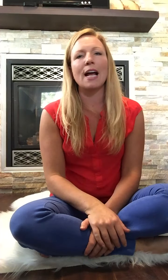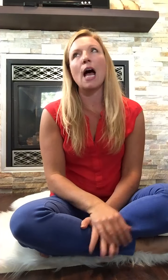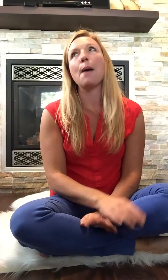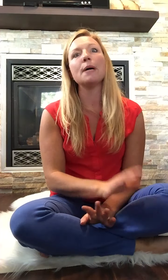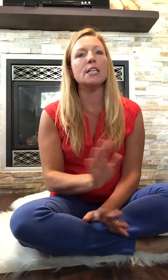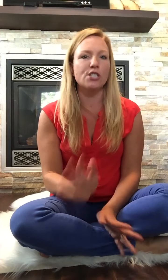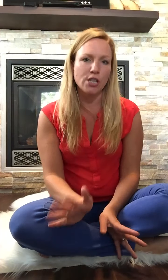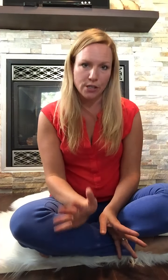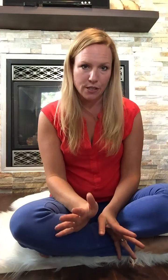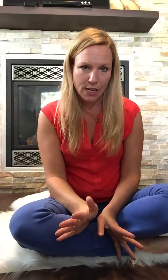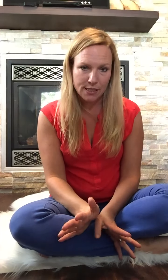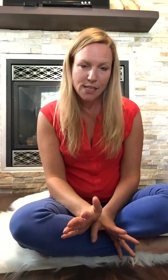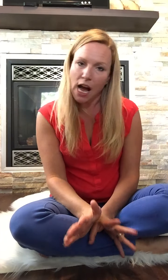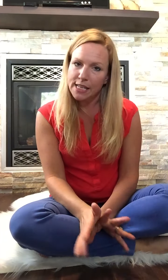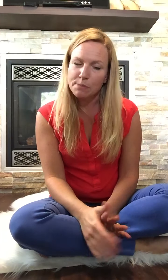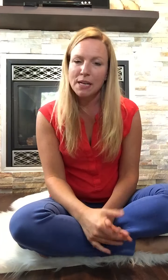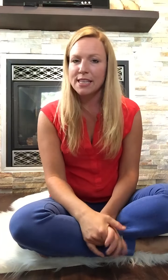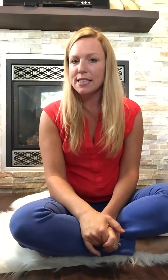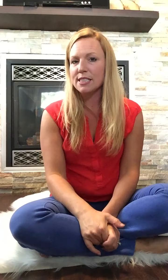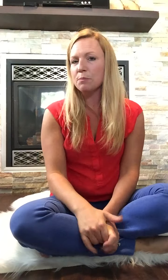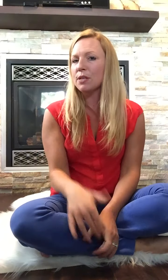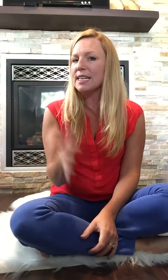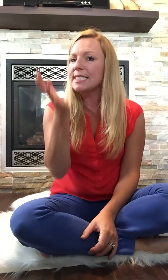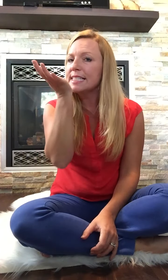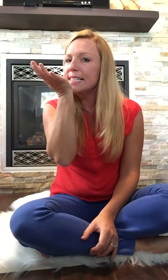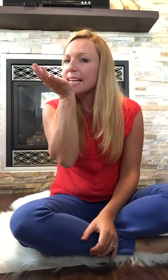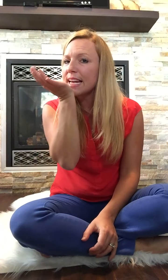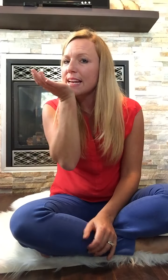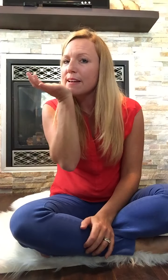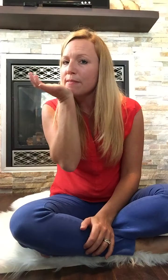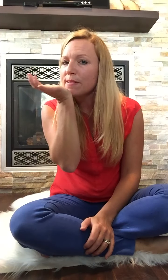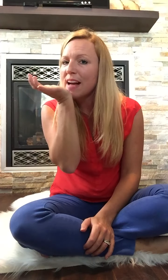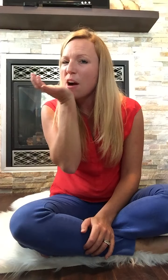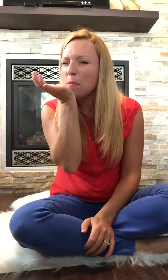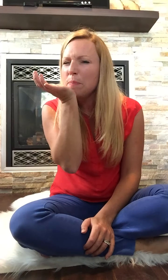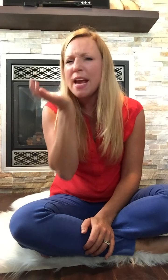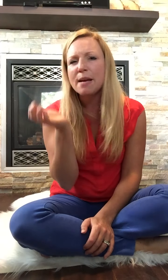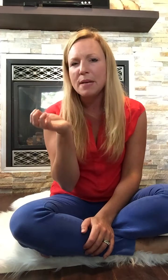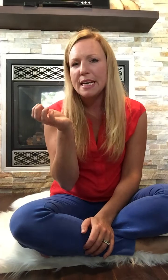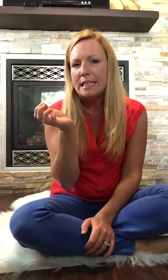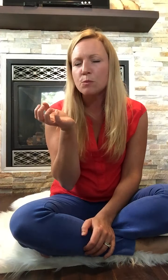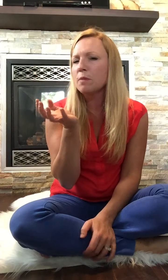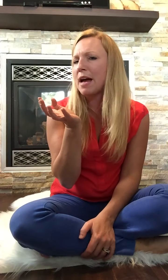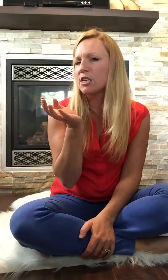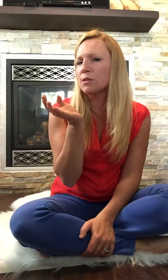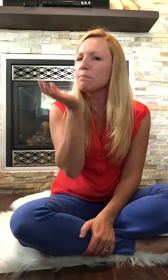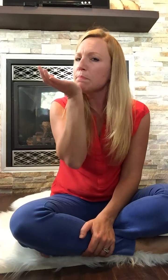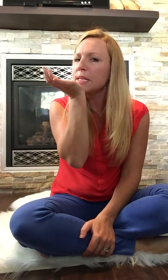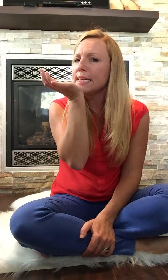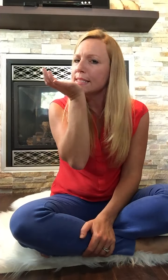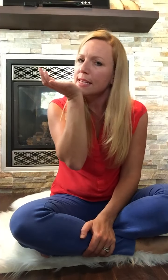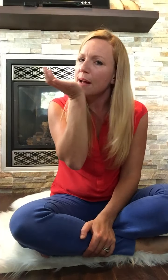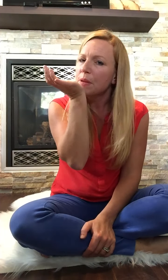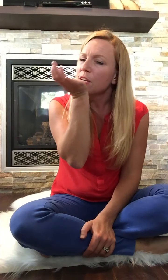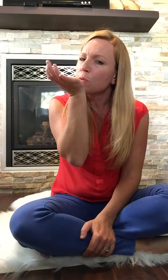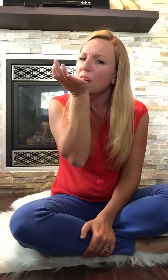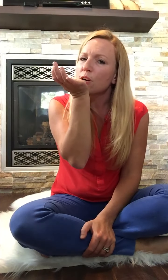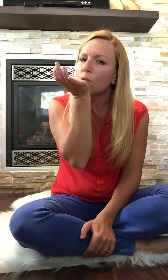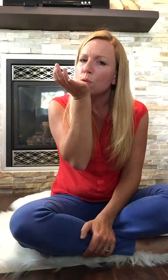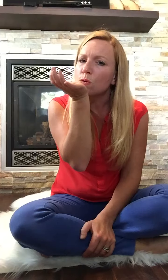a bajillion signs, but I think this is pretty indicative of how babies would imagine pizza. So we're kind of